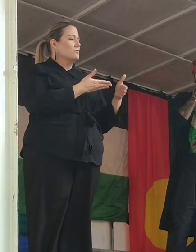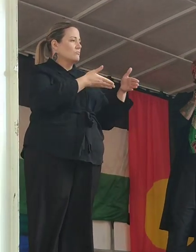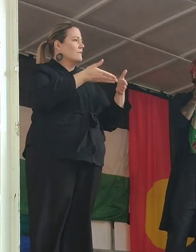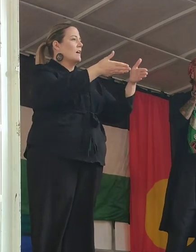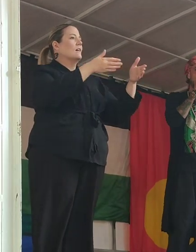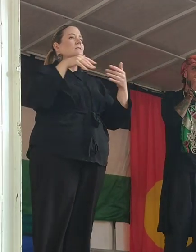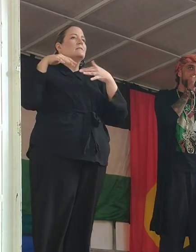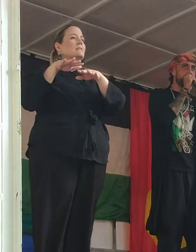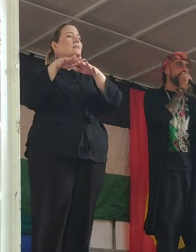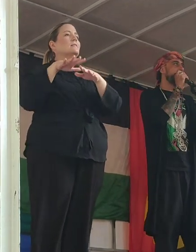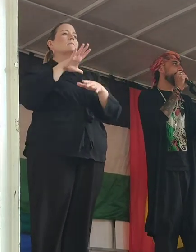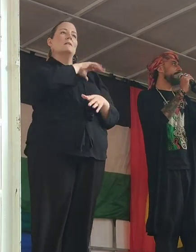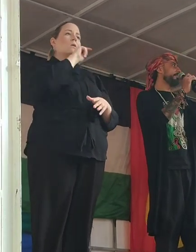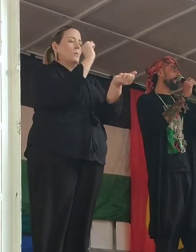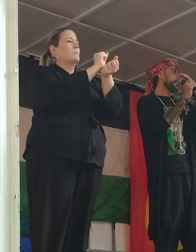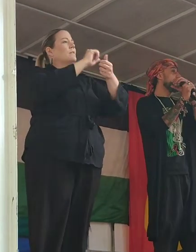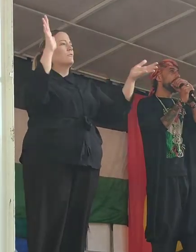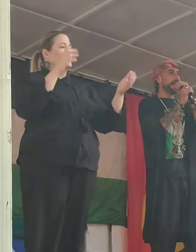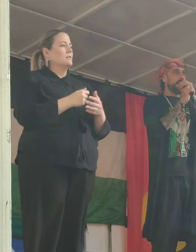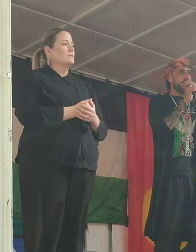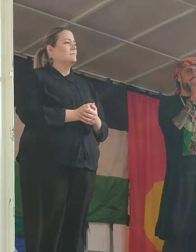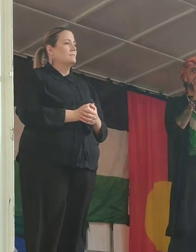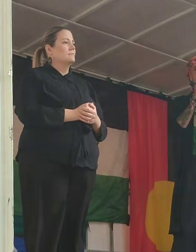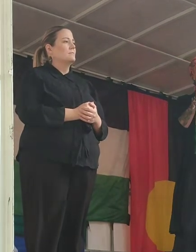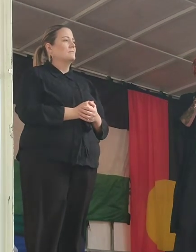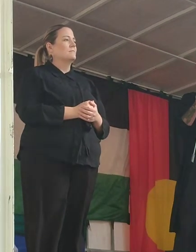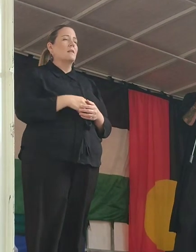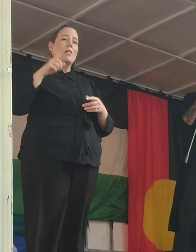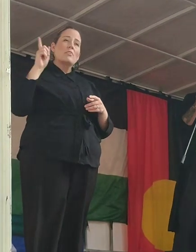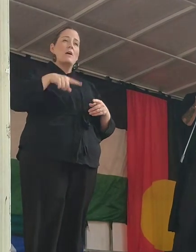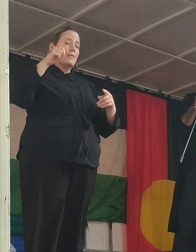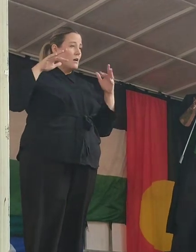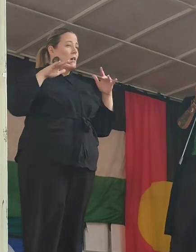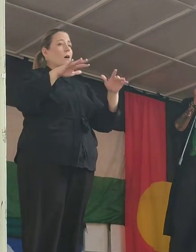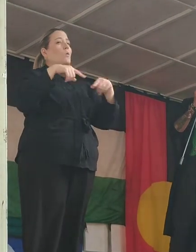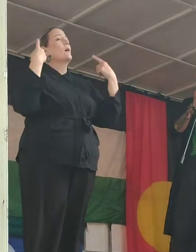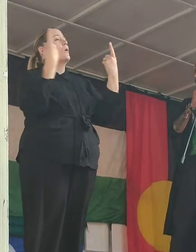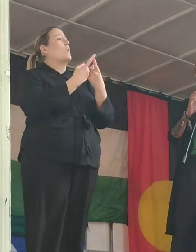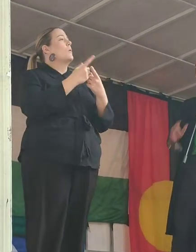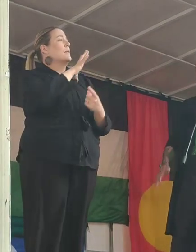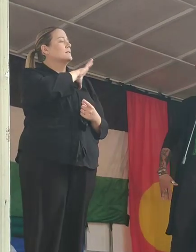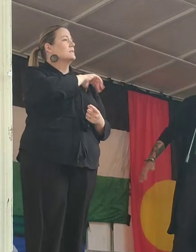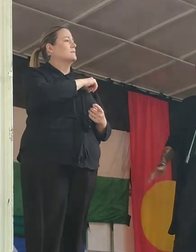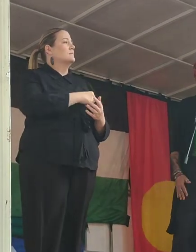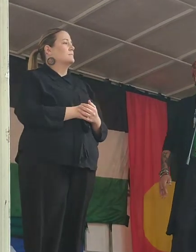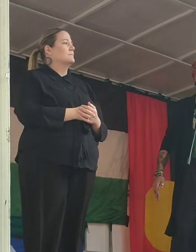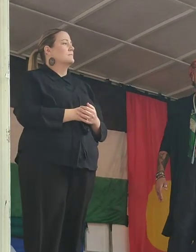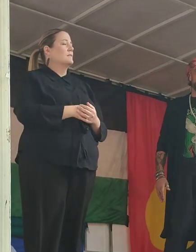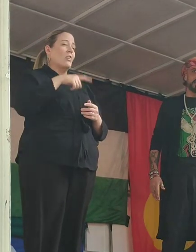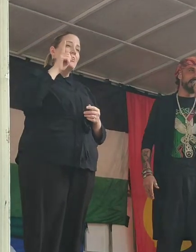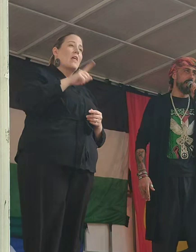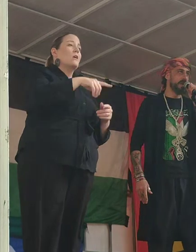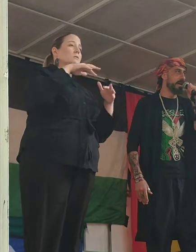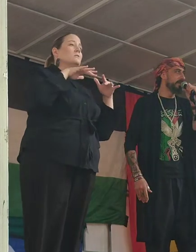river to the sea! Palestine will be free! In our thousands, in our millions! We are all Palestinians! In our